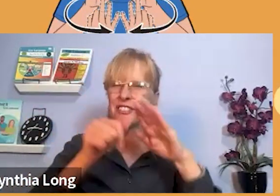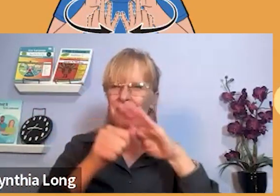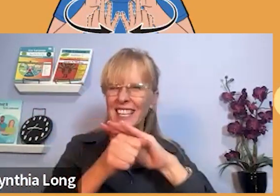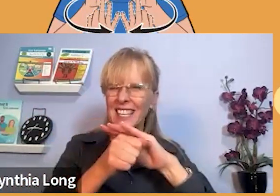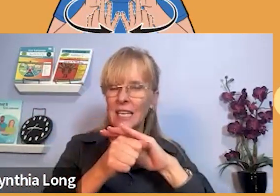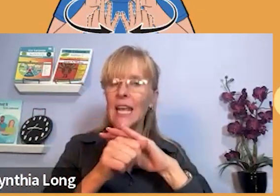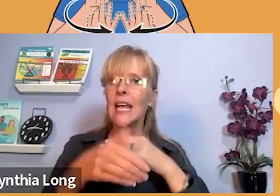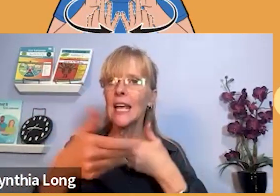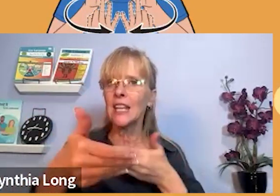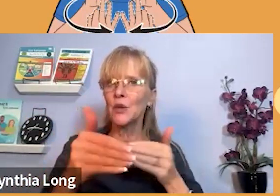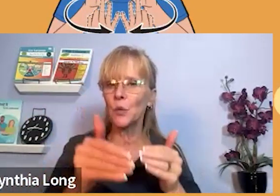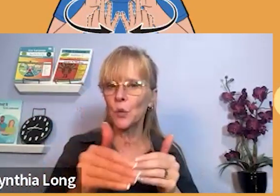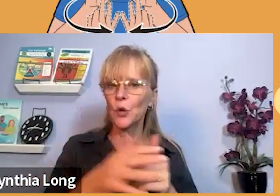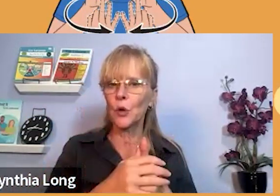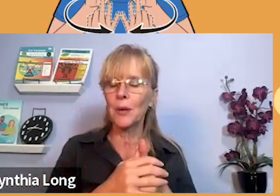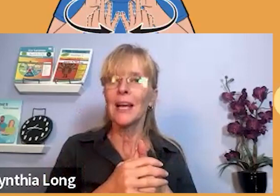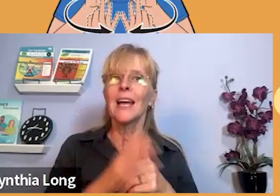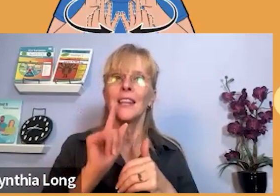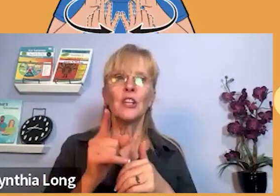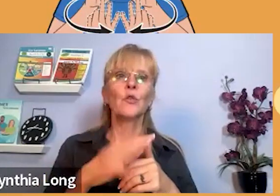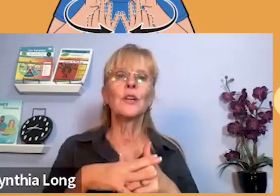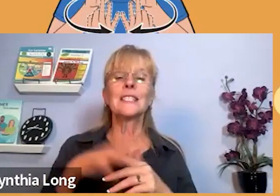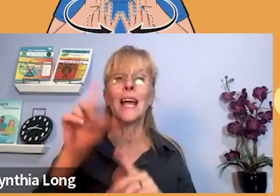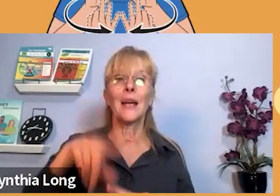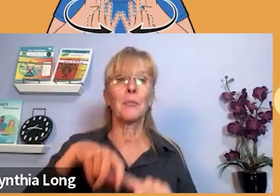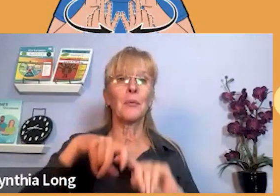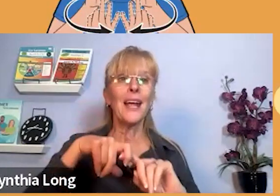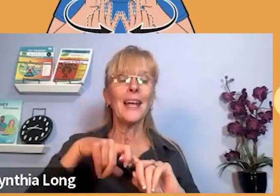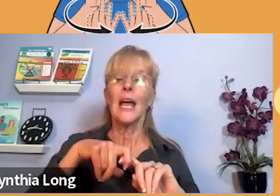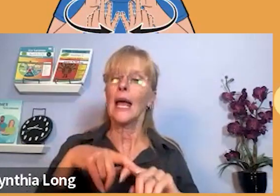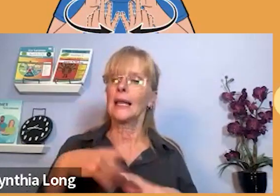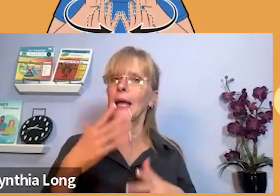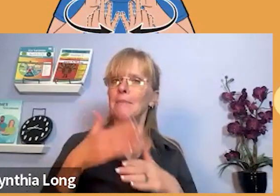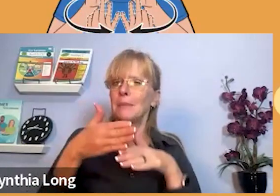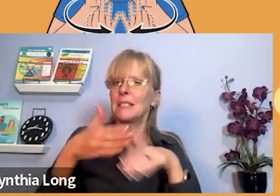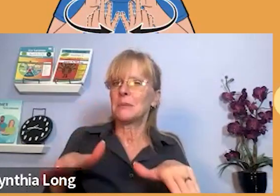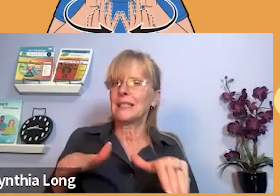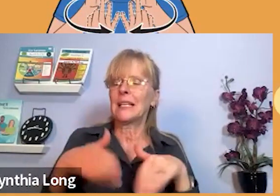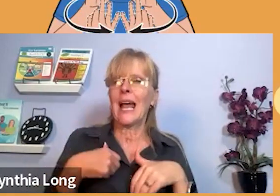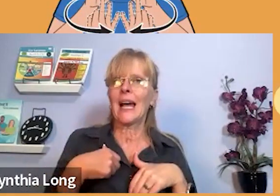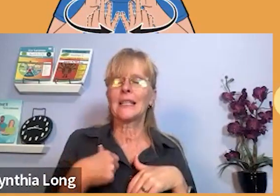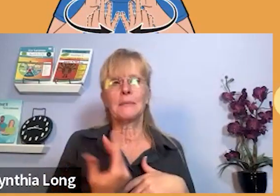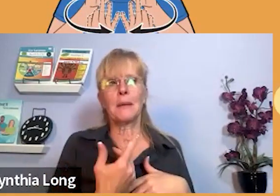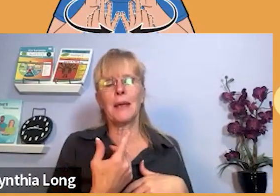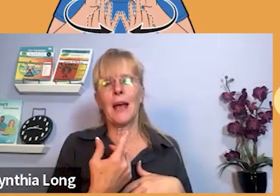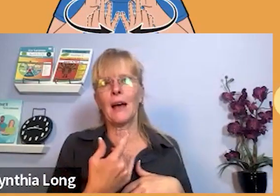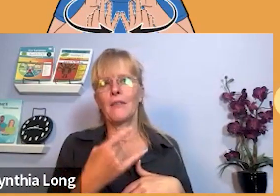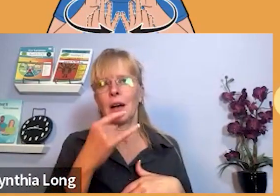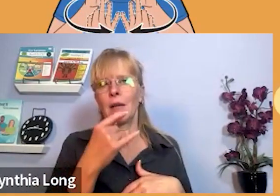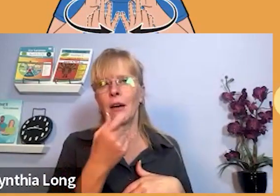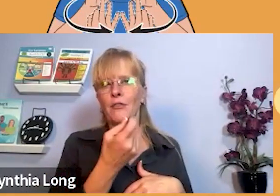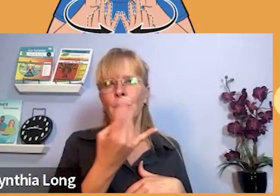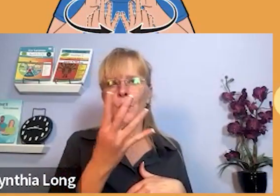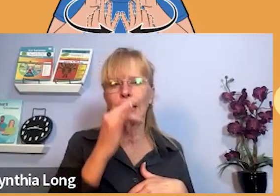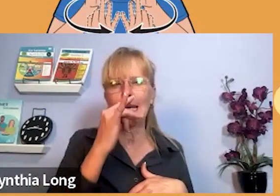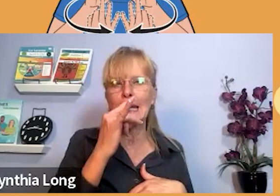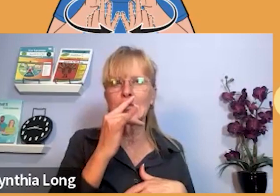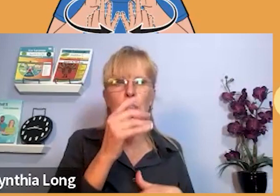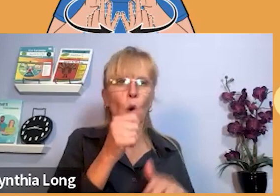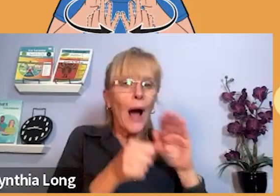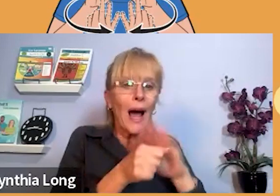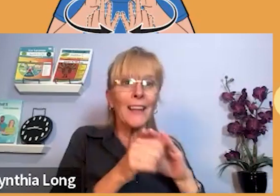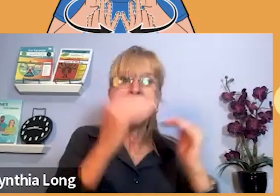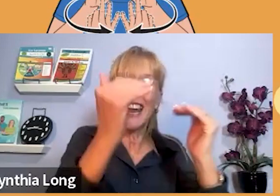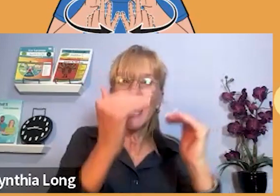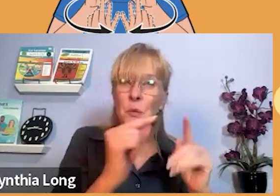words that you've hidden in the room. Then you could take a break and maybe split the cast and maybe have a few of the